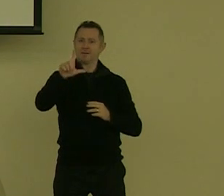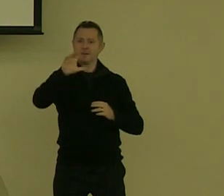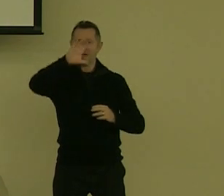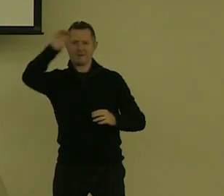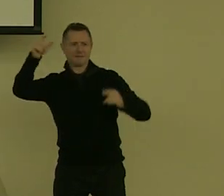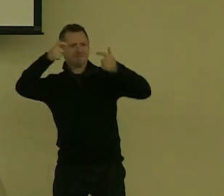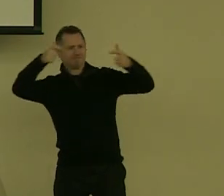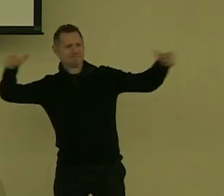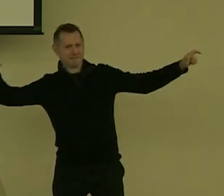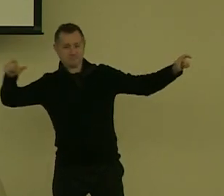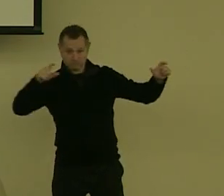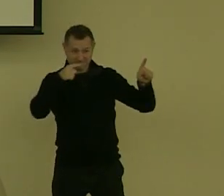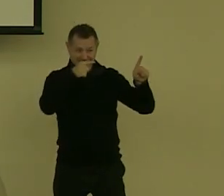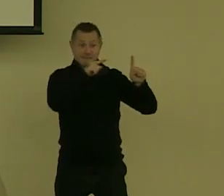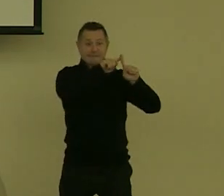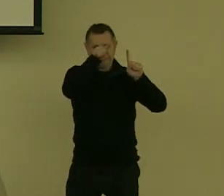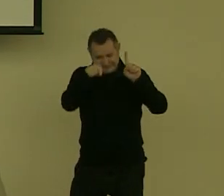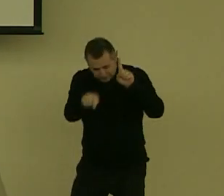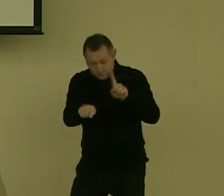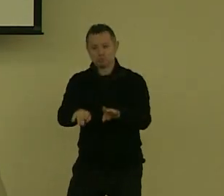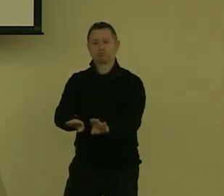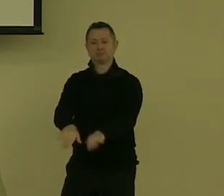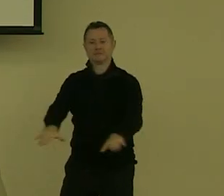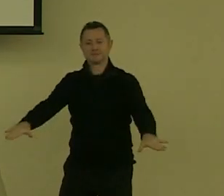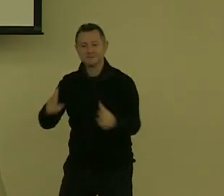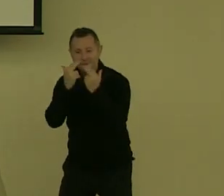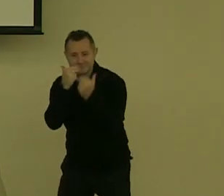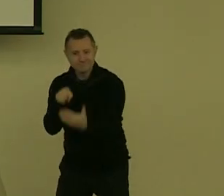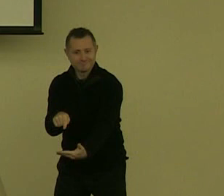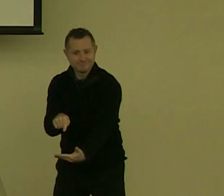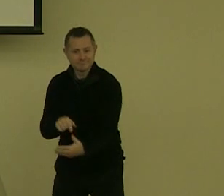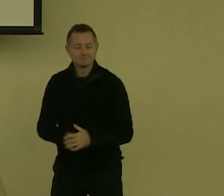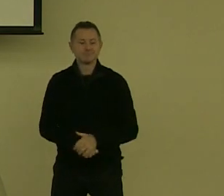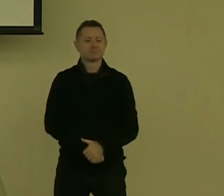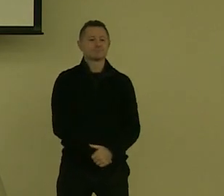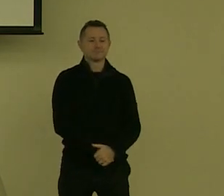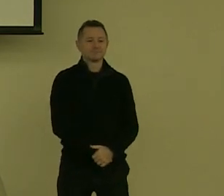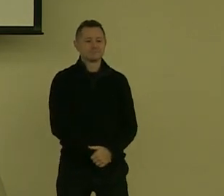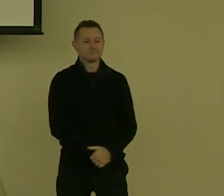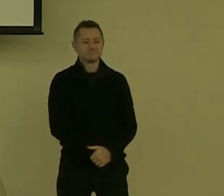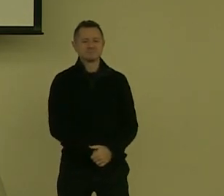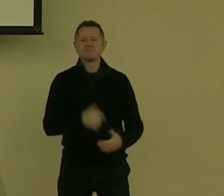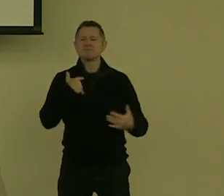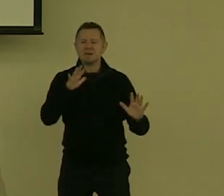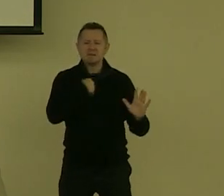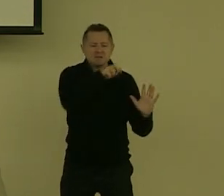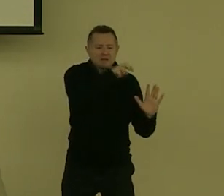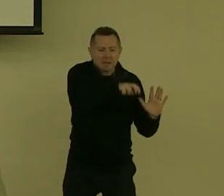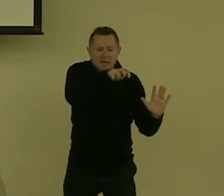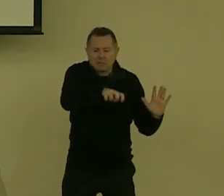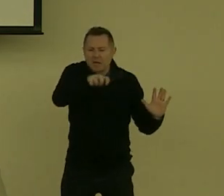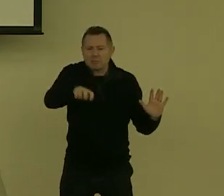And so I kind of have my hands in every pot that I can get my hands into so I can learn as much about the field. But again, you